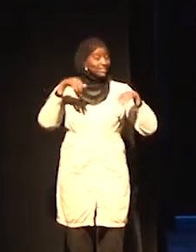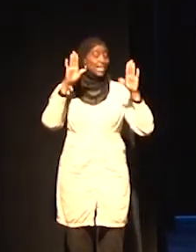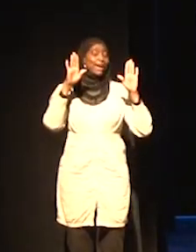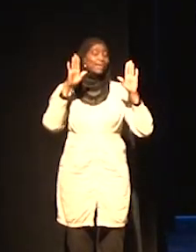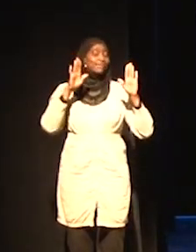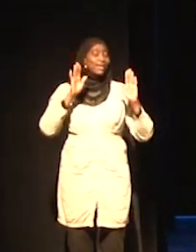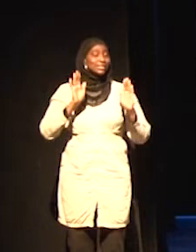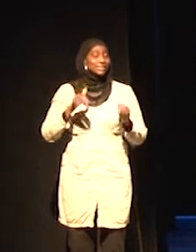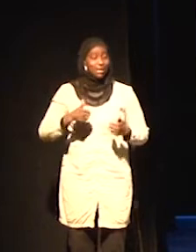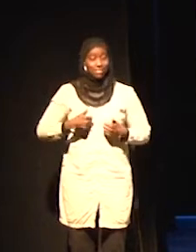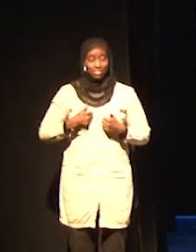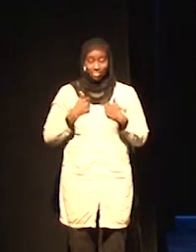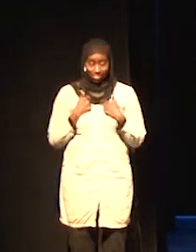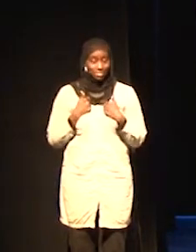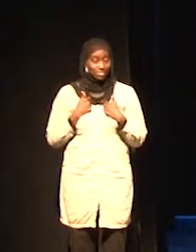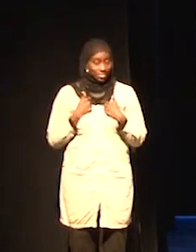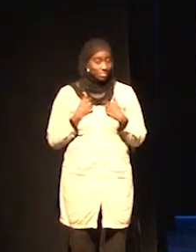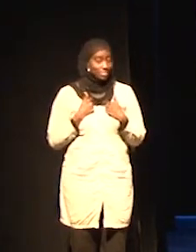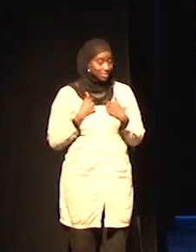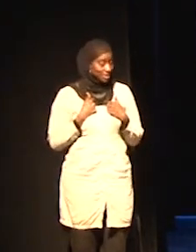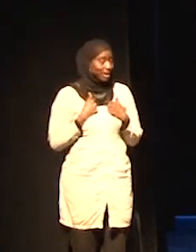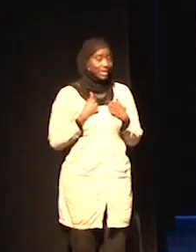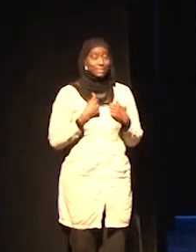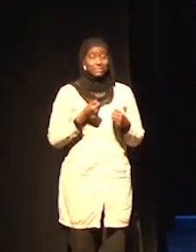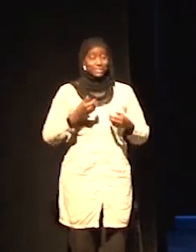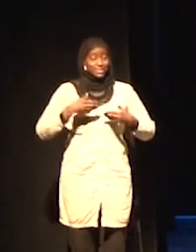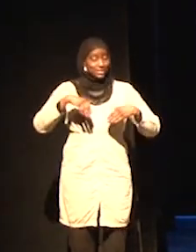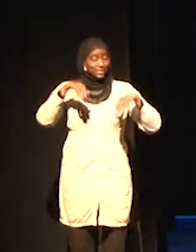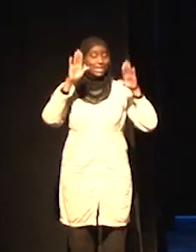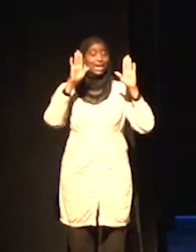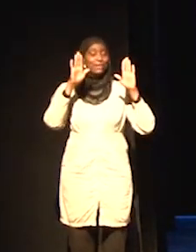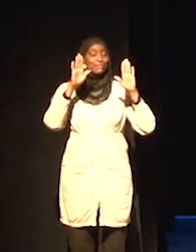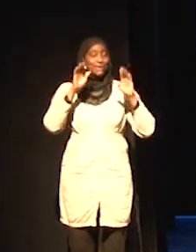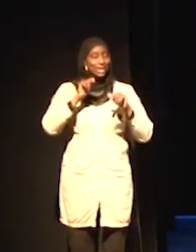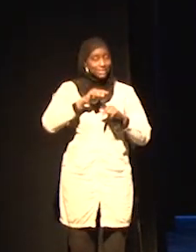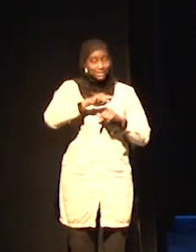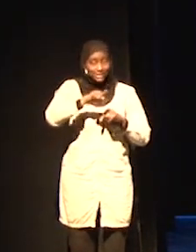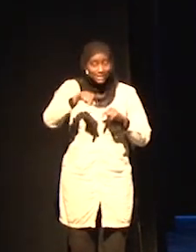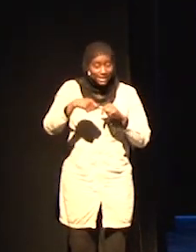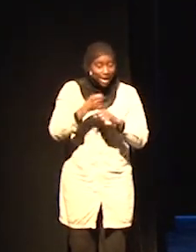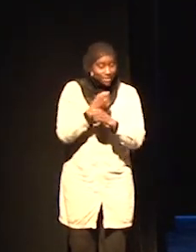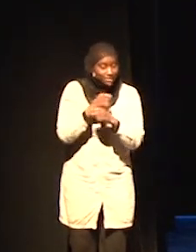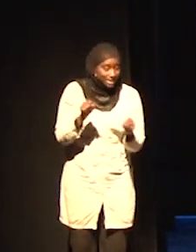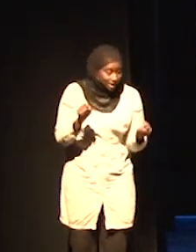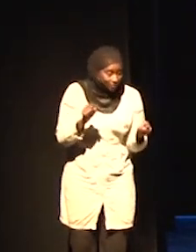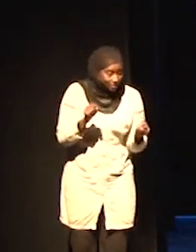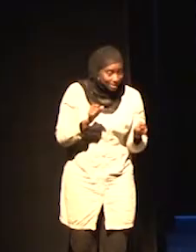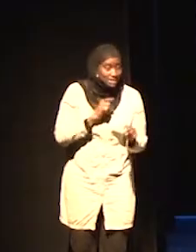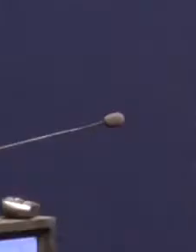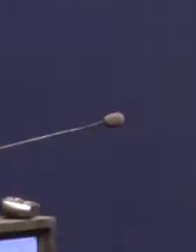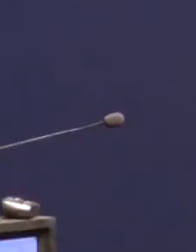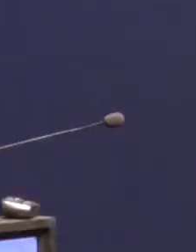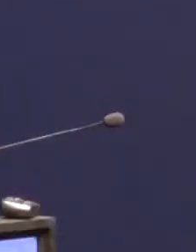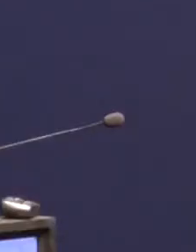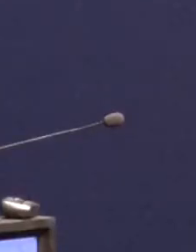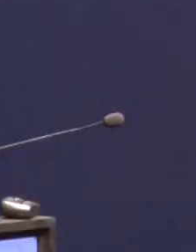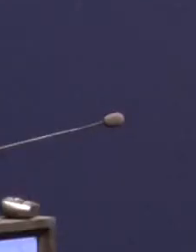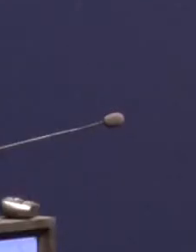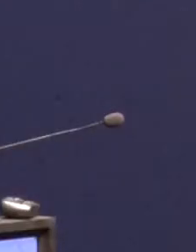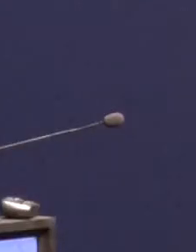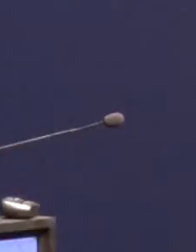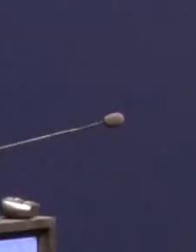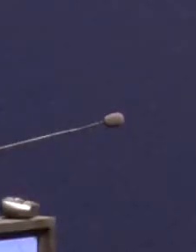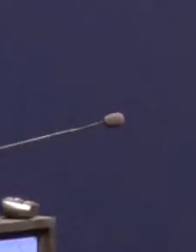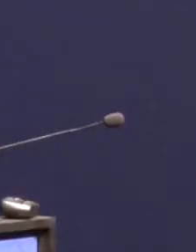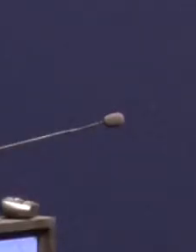lives, that have sacrificed their liberties to make sure that we come to this stage, that we come here and